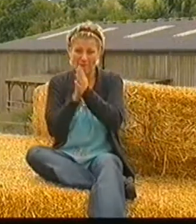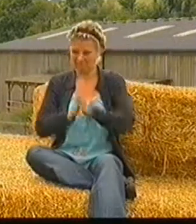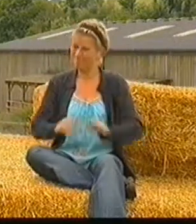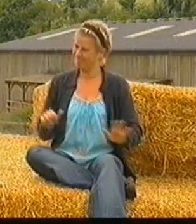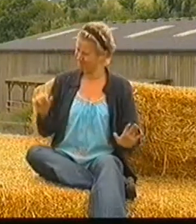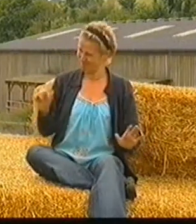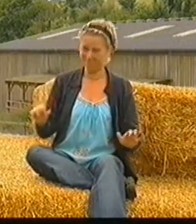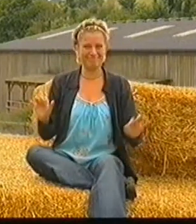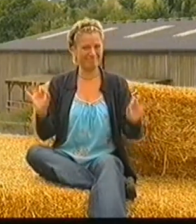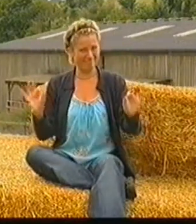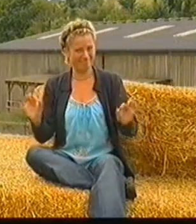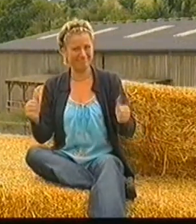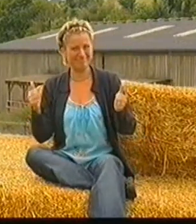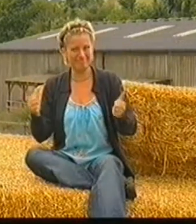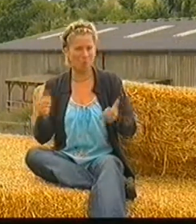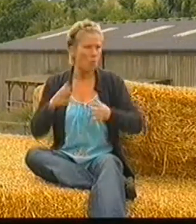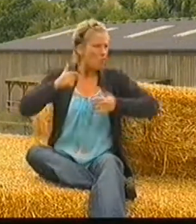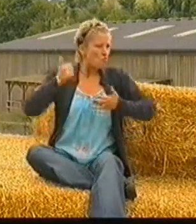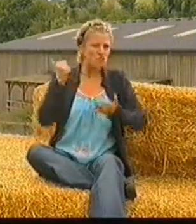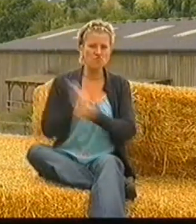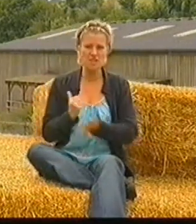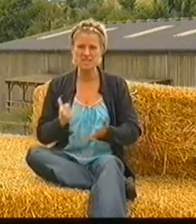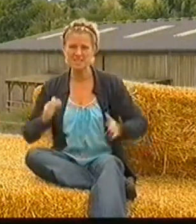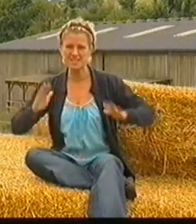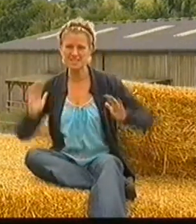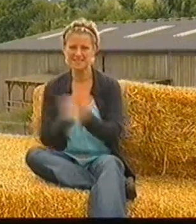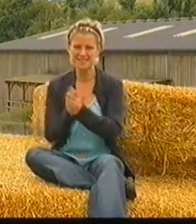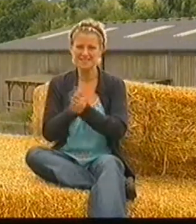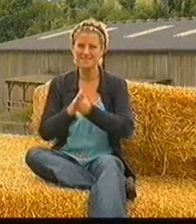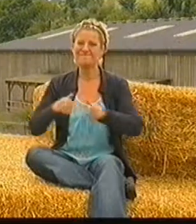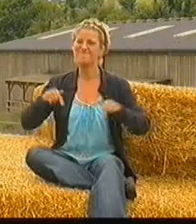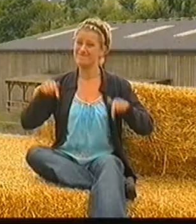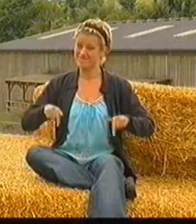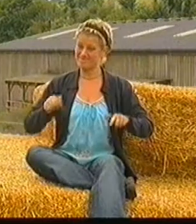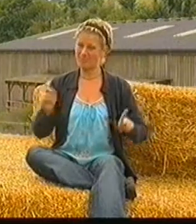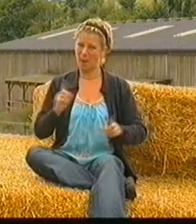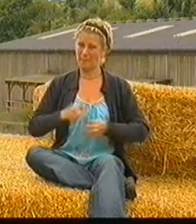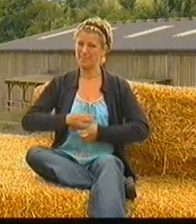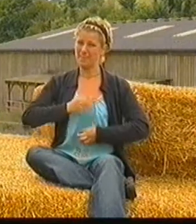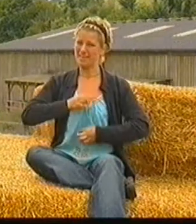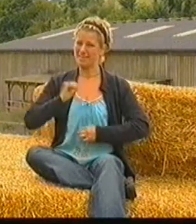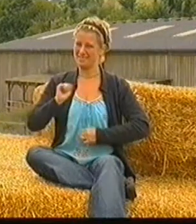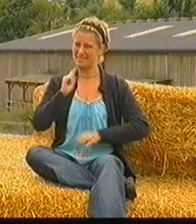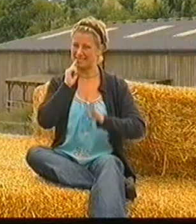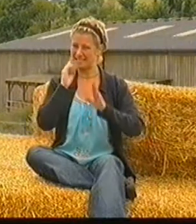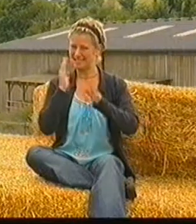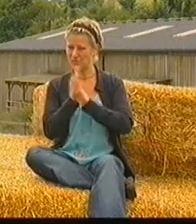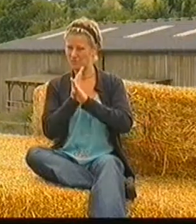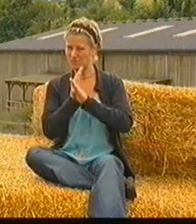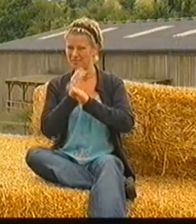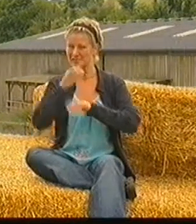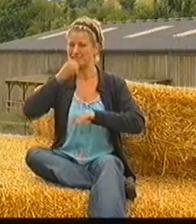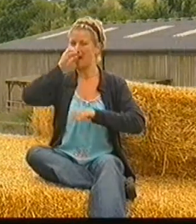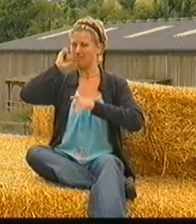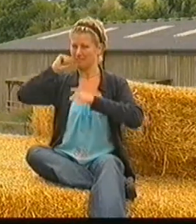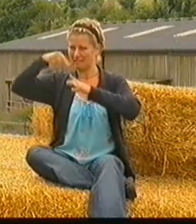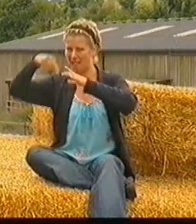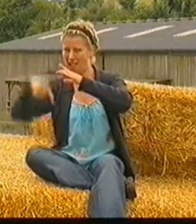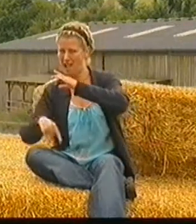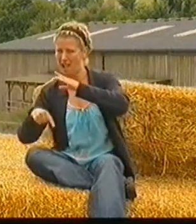cider!" "Exactly," said Mr. Fox. "Tremendous!" shouted Badger. "Bean's secret cider cellar,"